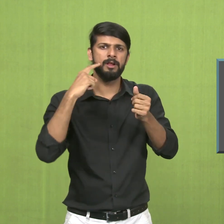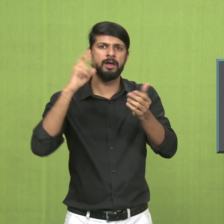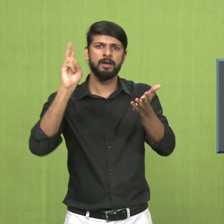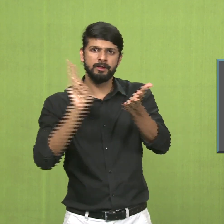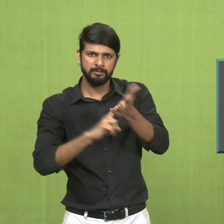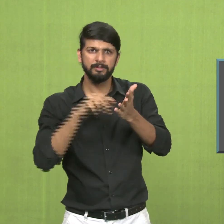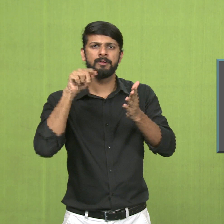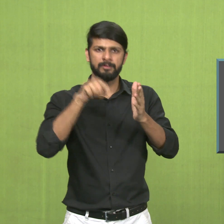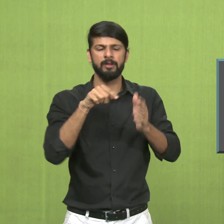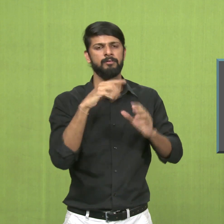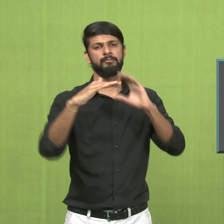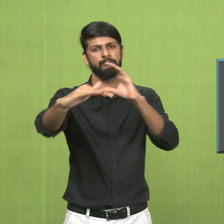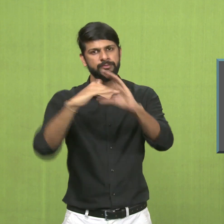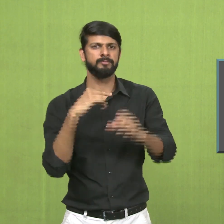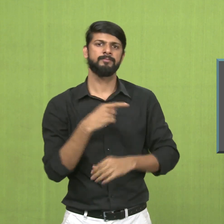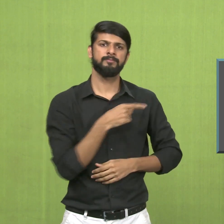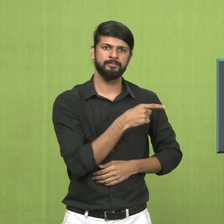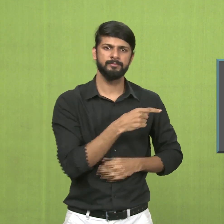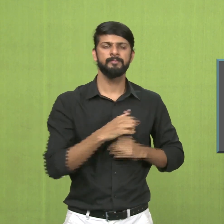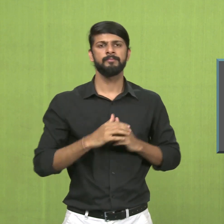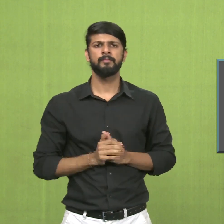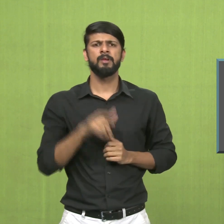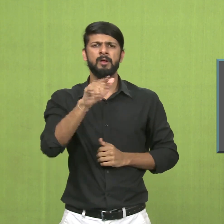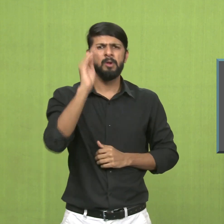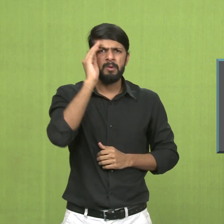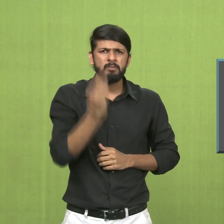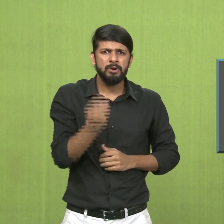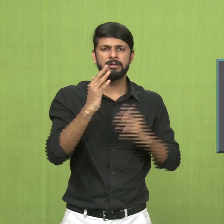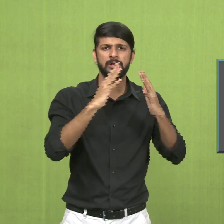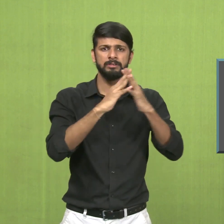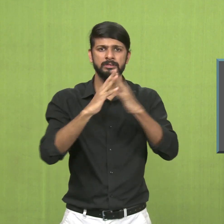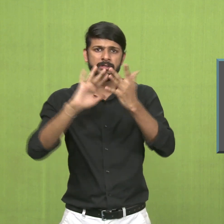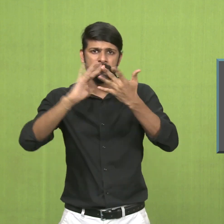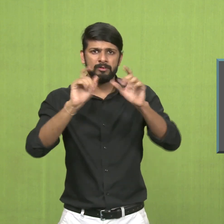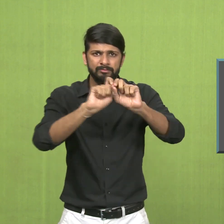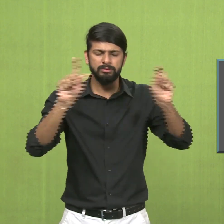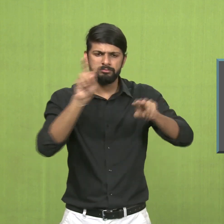signlanguage@nios.ac.in. For more information, you may visit our